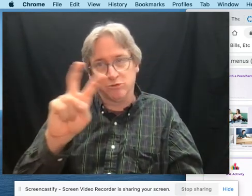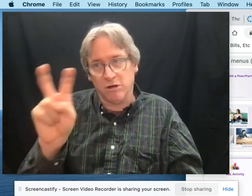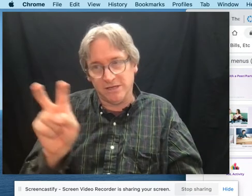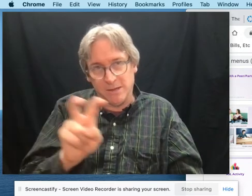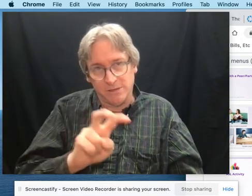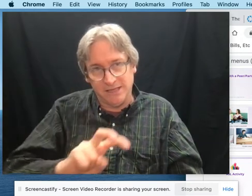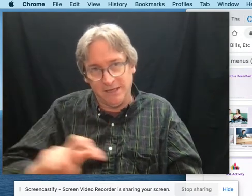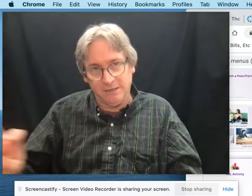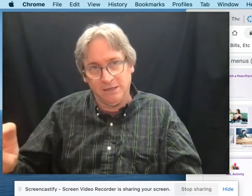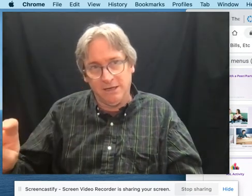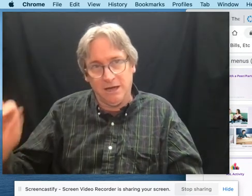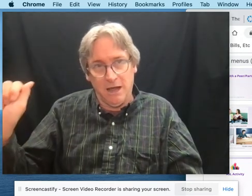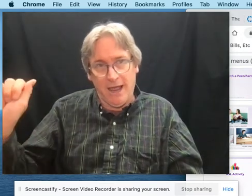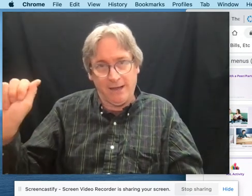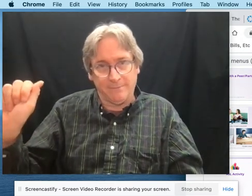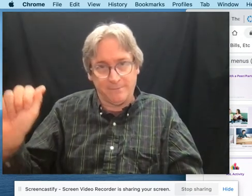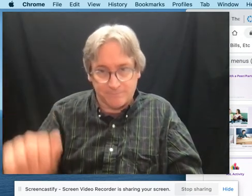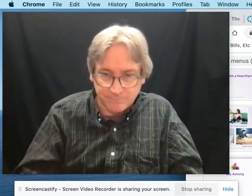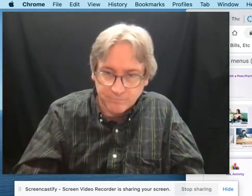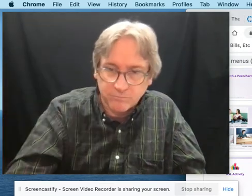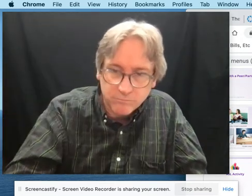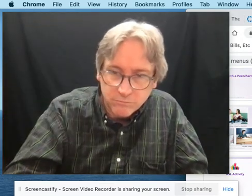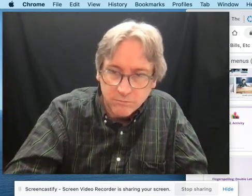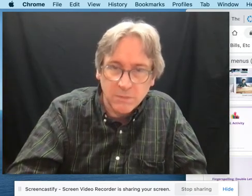you draw the double Z, A.